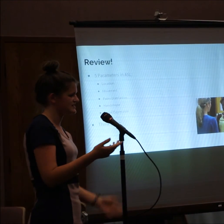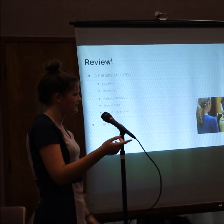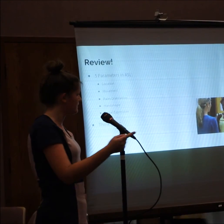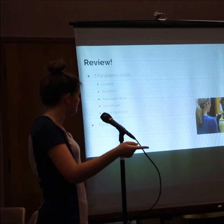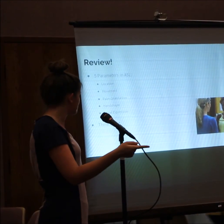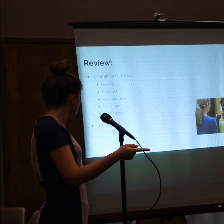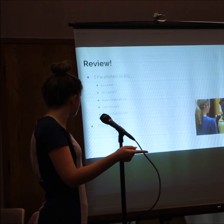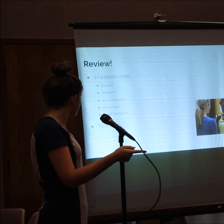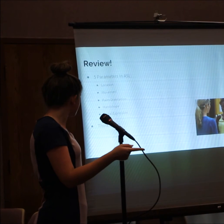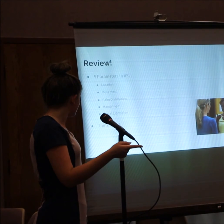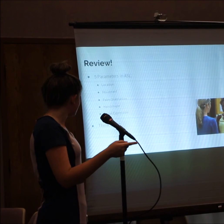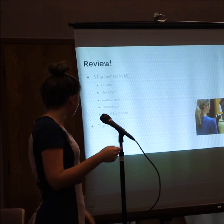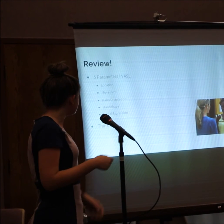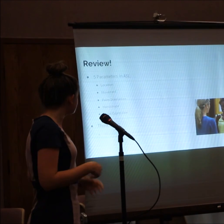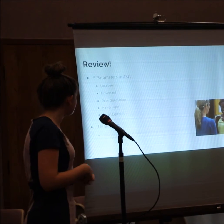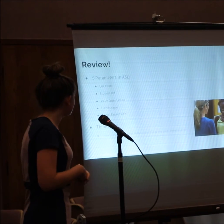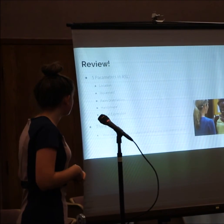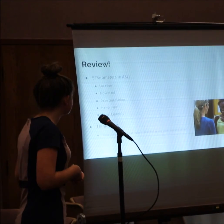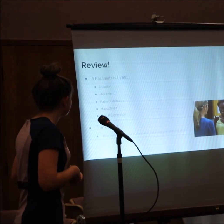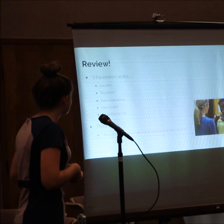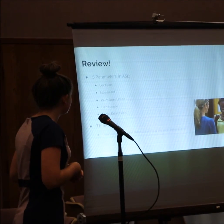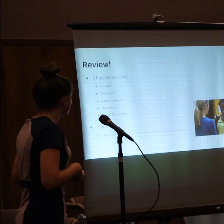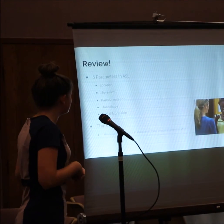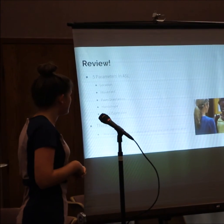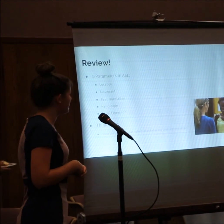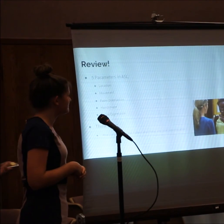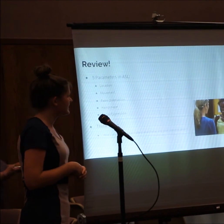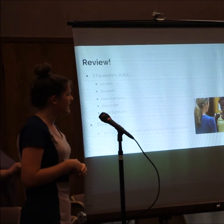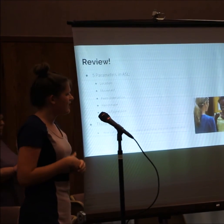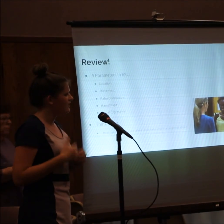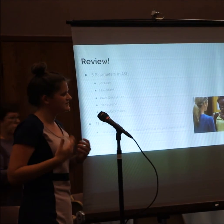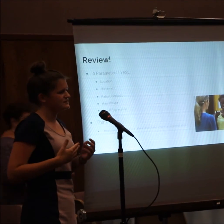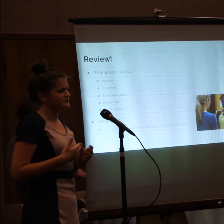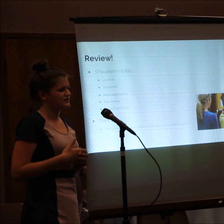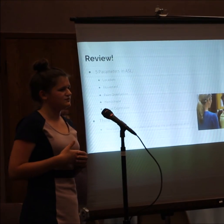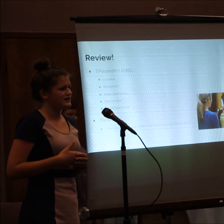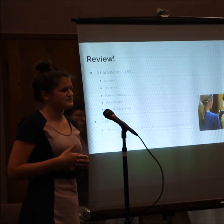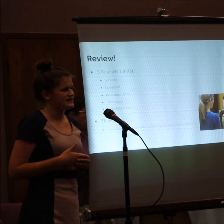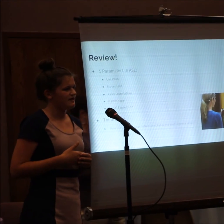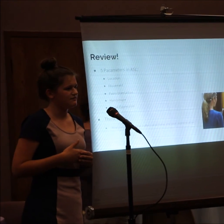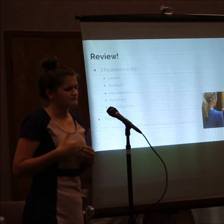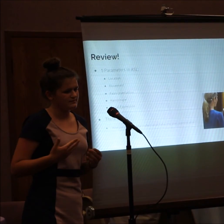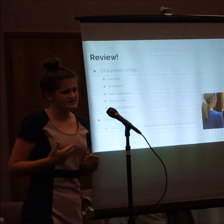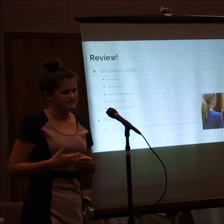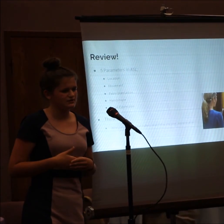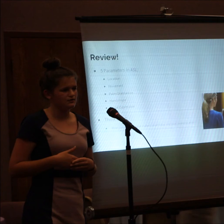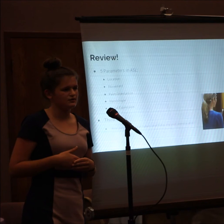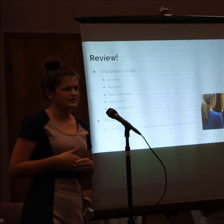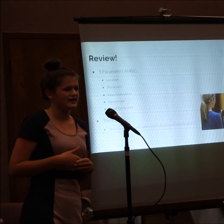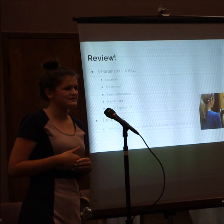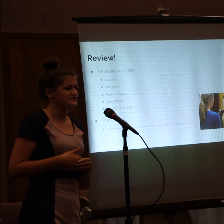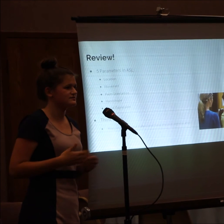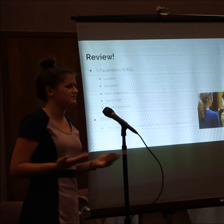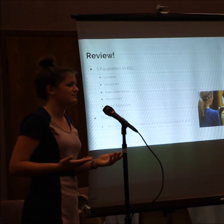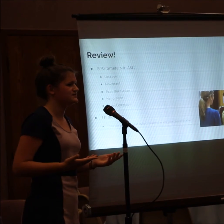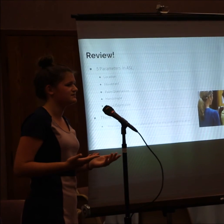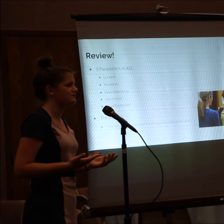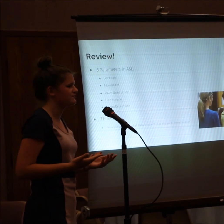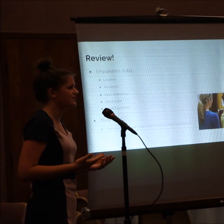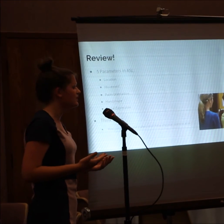tell them. And I want you to think about something. Obviously, none of you guys are deaf. Maybe some of you know a little bit about ASL, so maybe some of you have none.